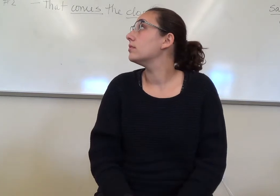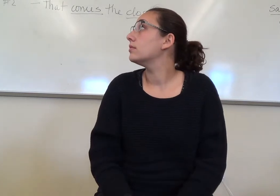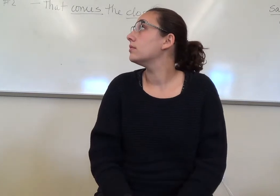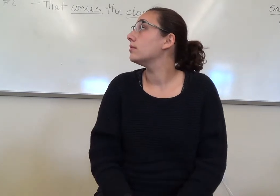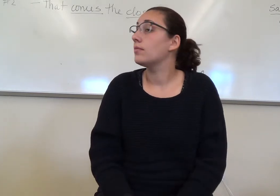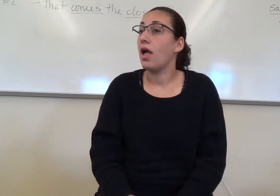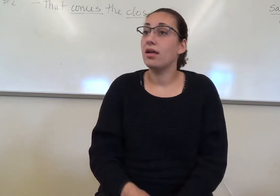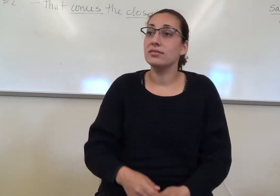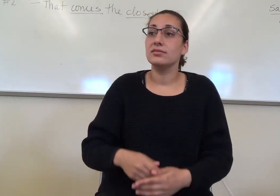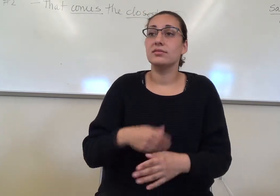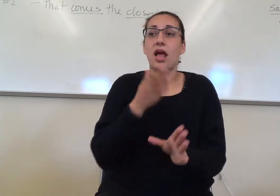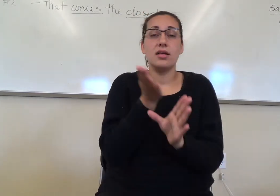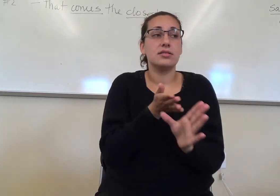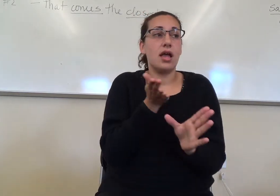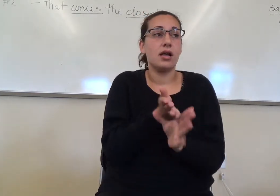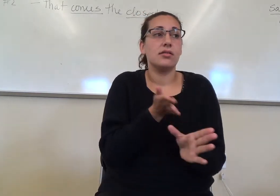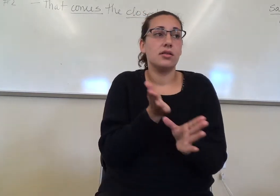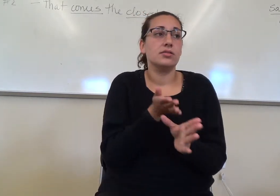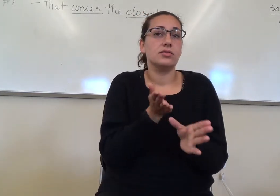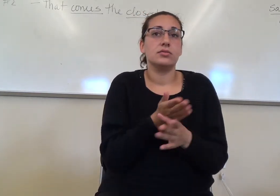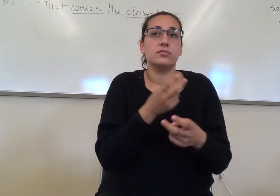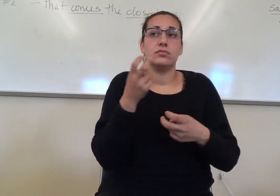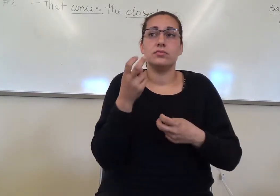psychological conditions, physical activity,